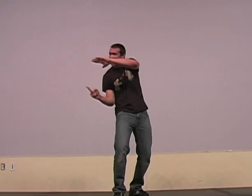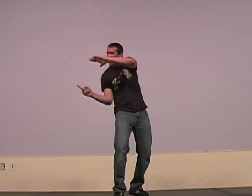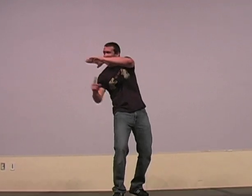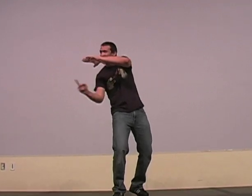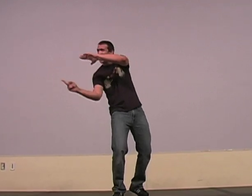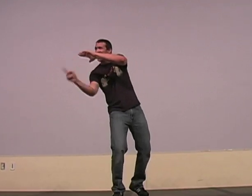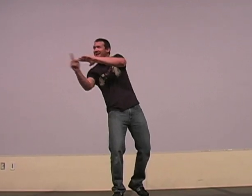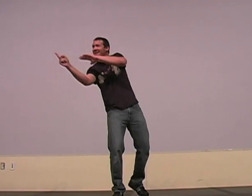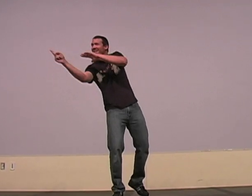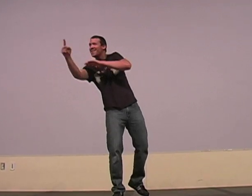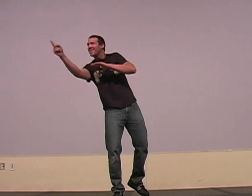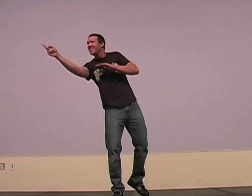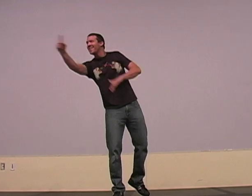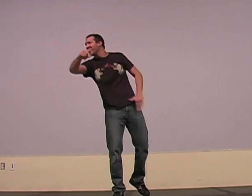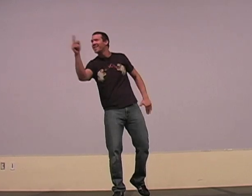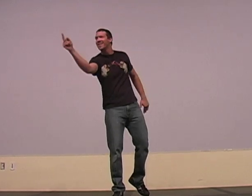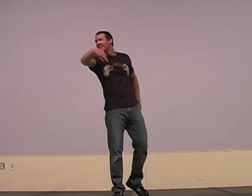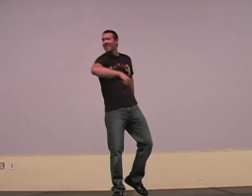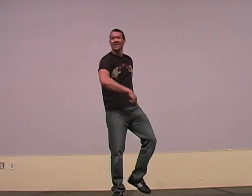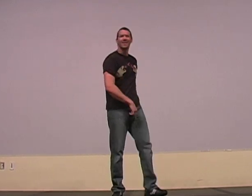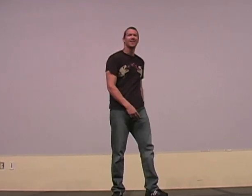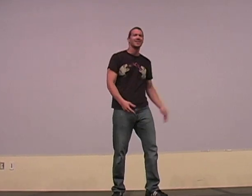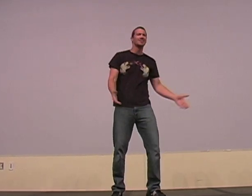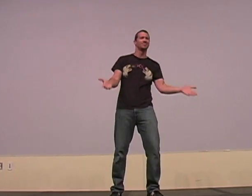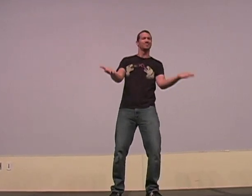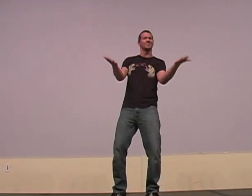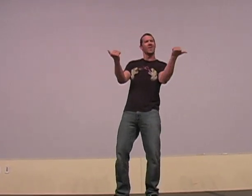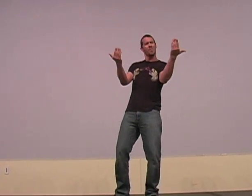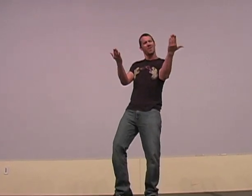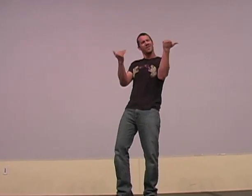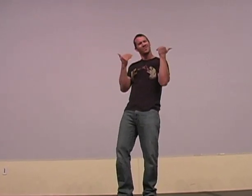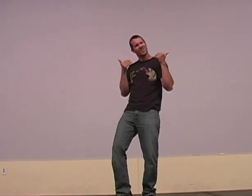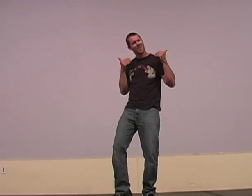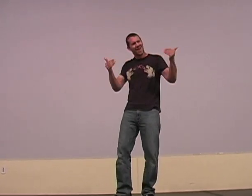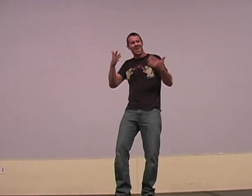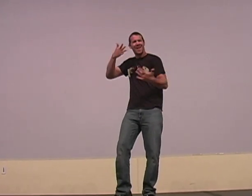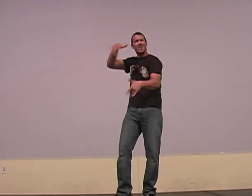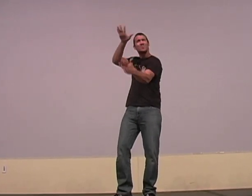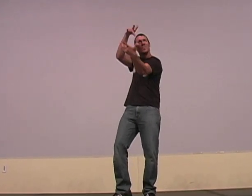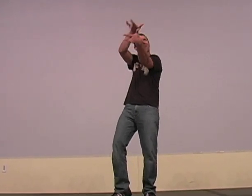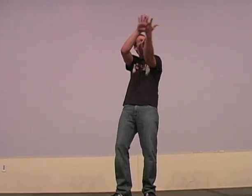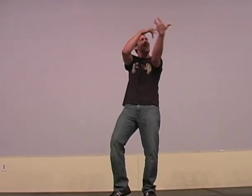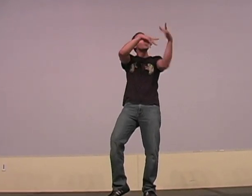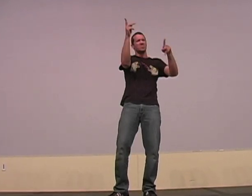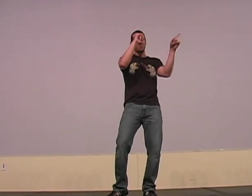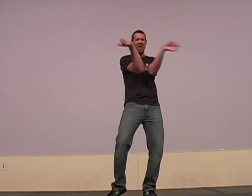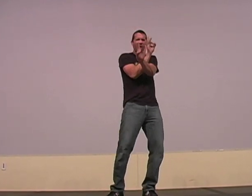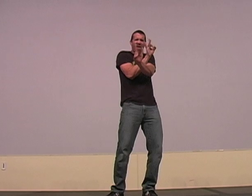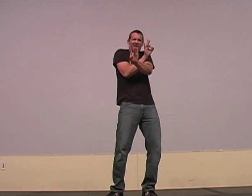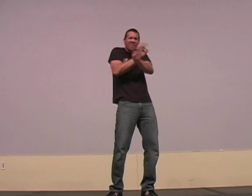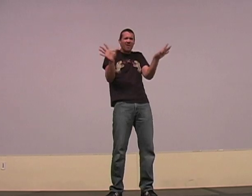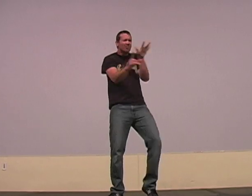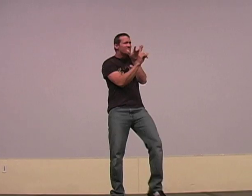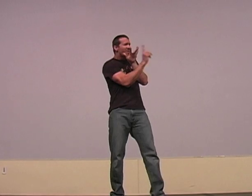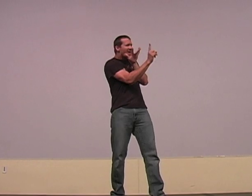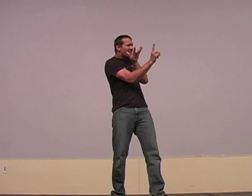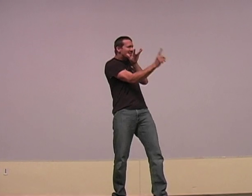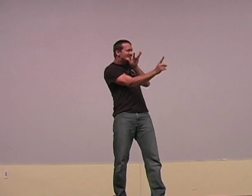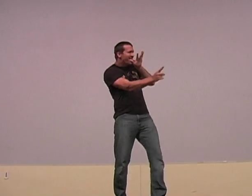get away. Young Kings Daily. So come on and fly with me as we make our great